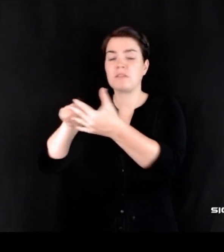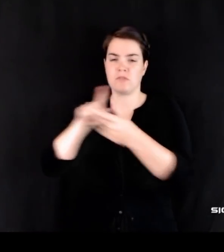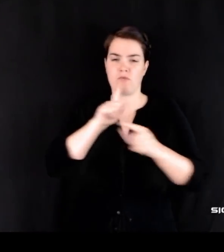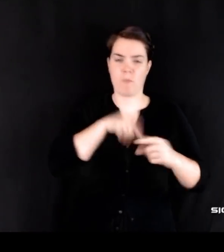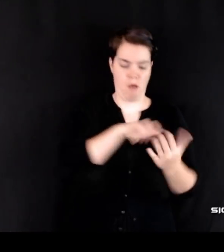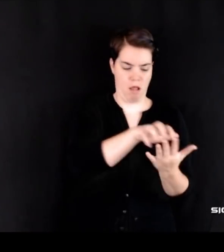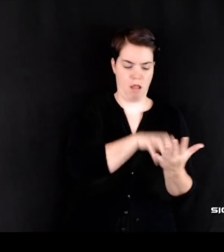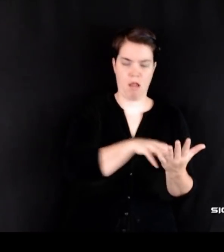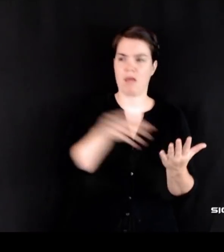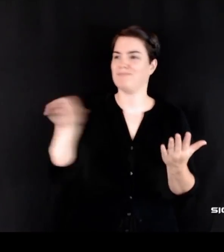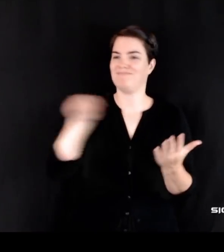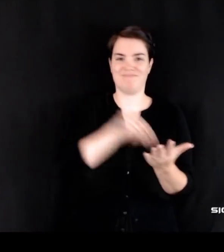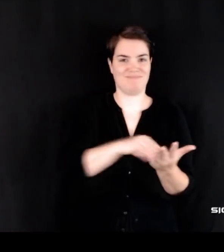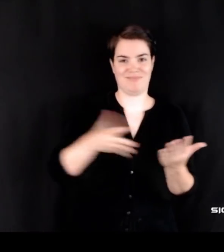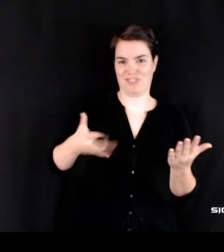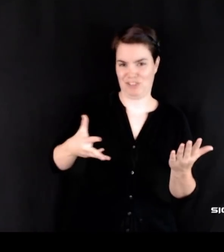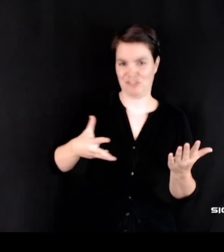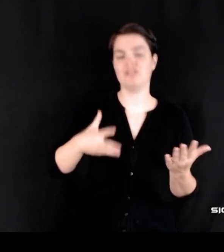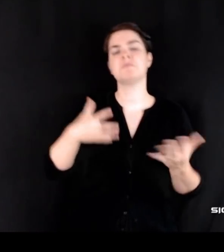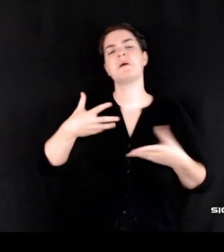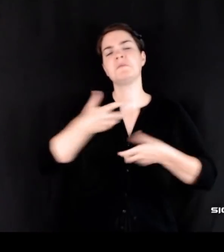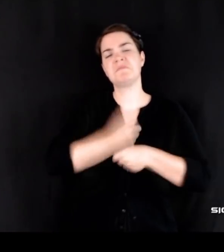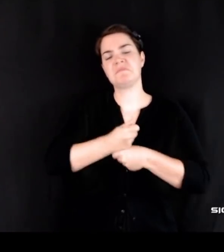report, and I will describe two of them for you.